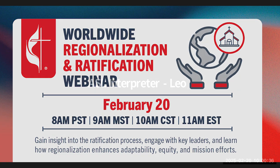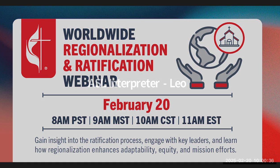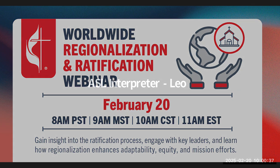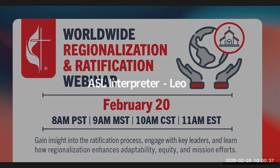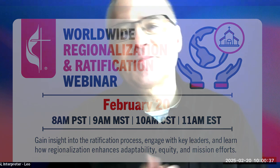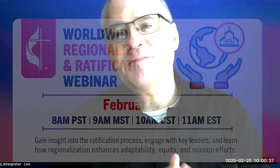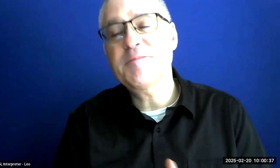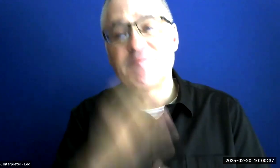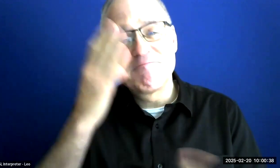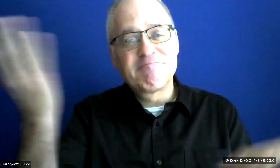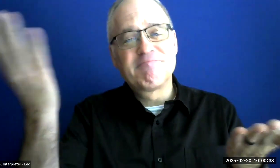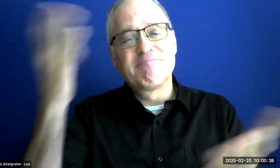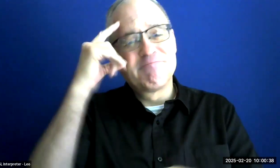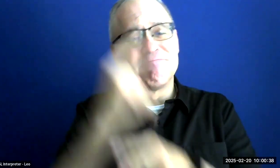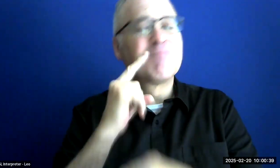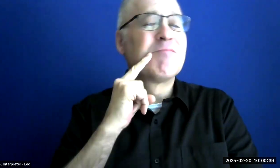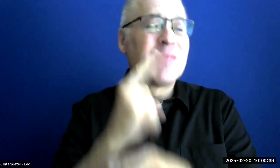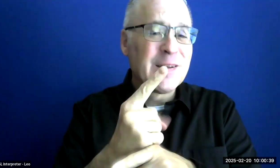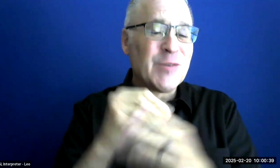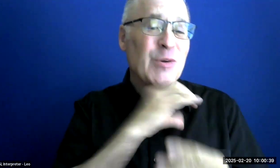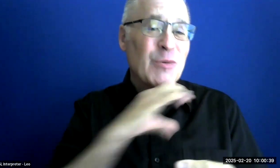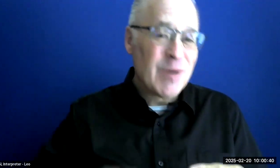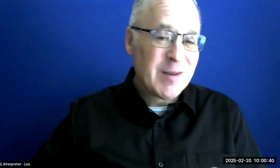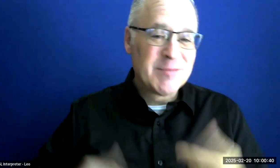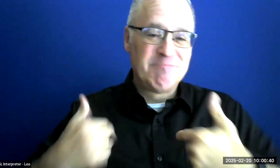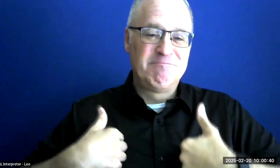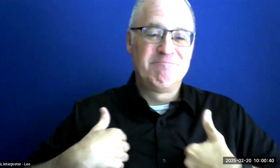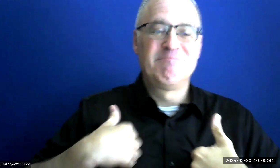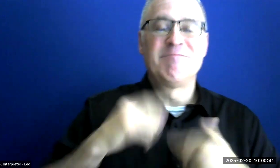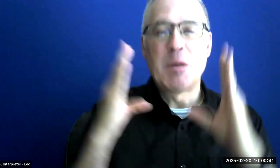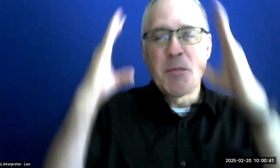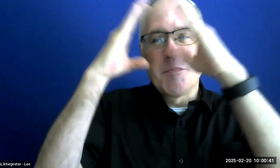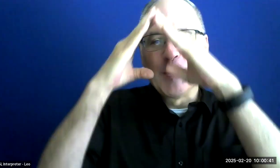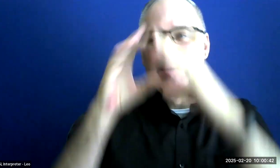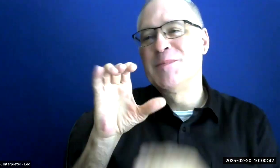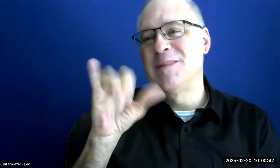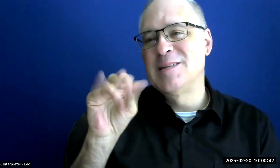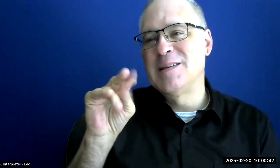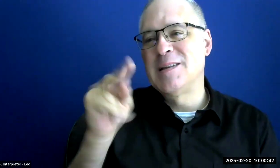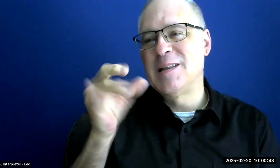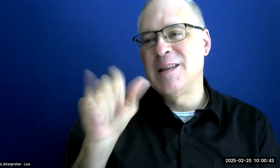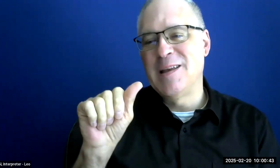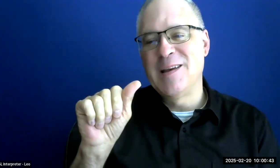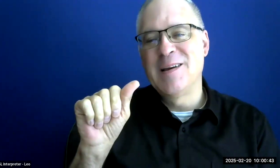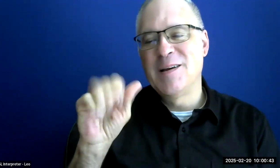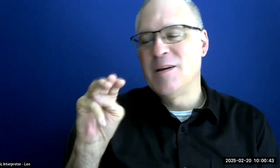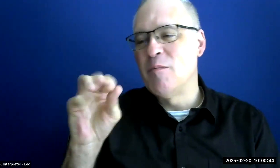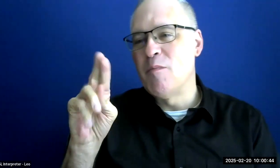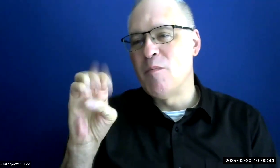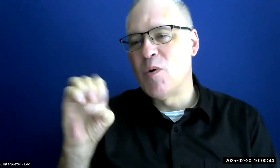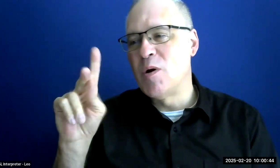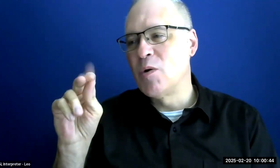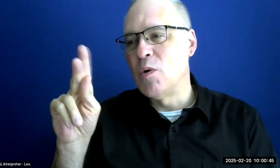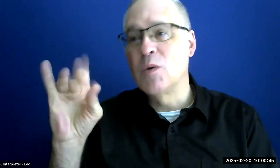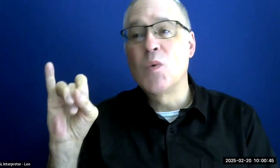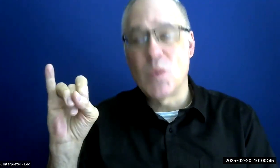Siblings in Christ, I am Cynthia Moore Kokoy, and I have the honor of serving as the resident bishop of the Eastern